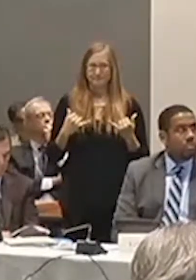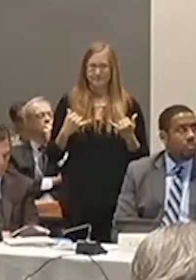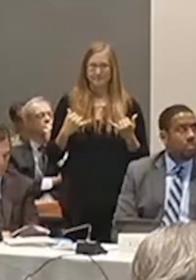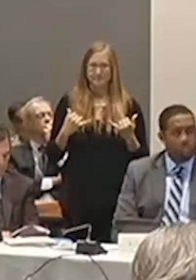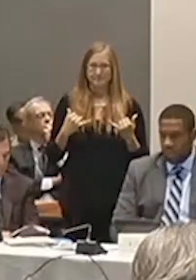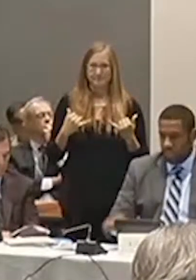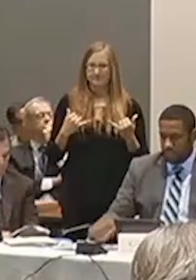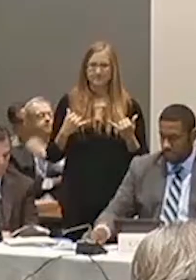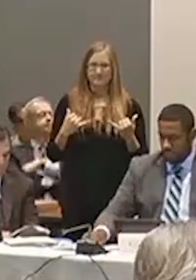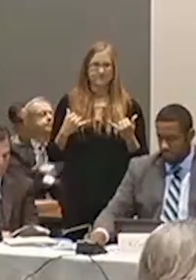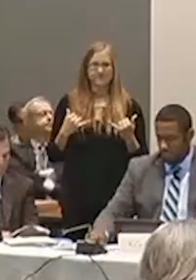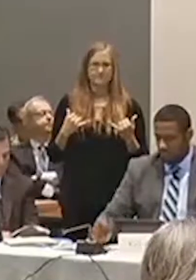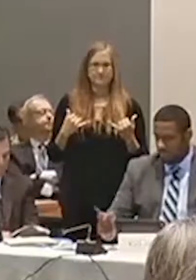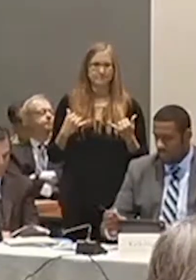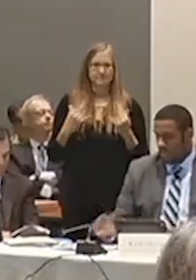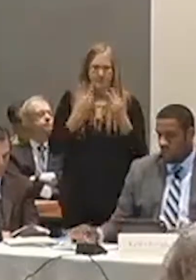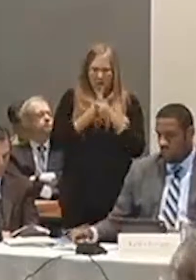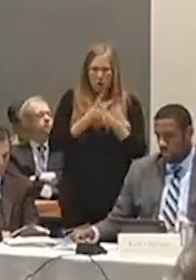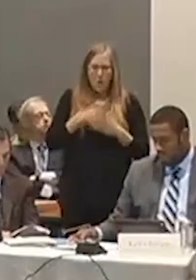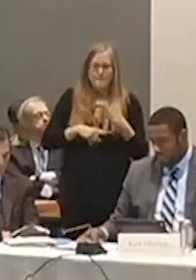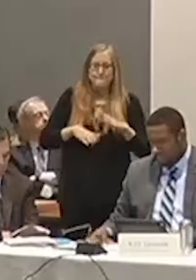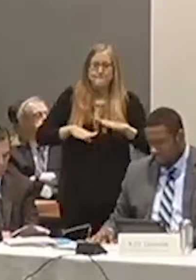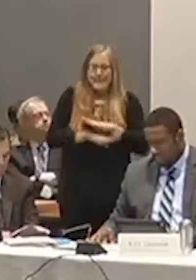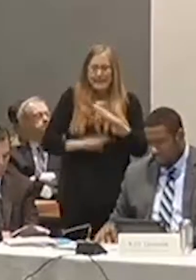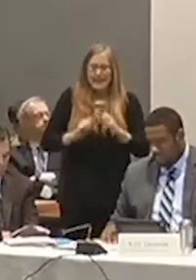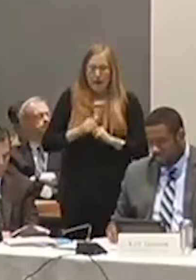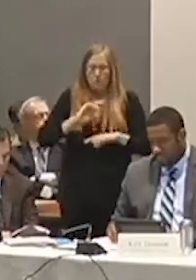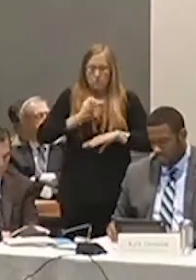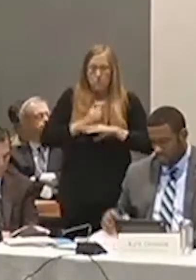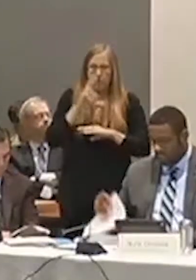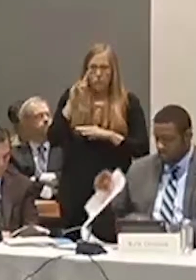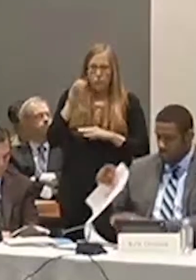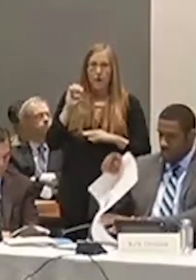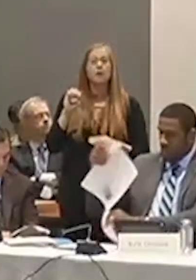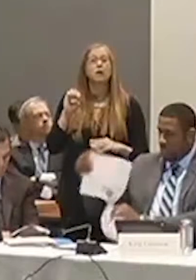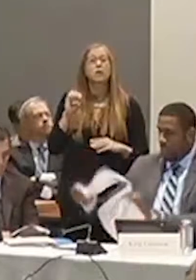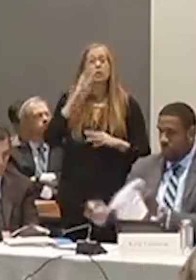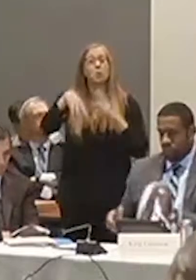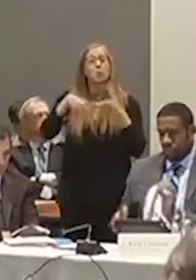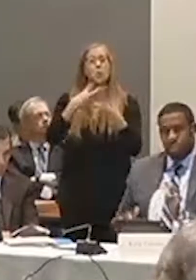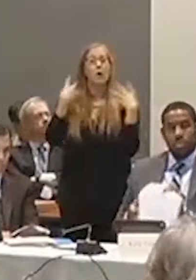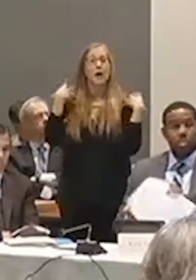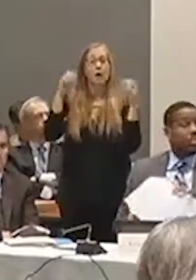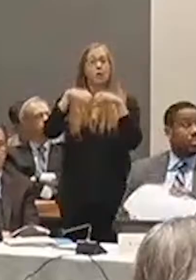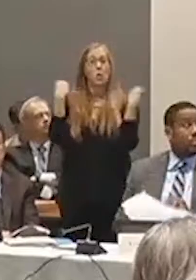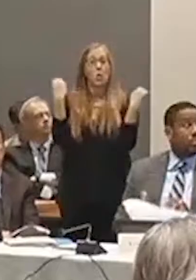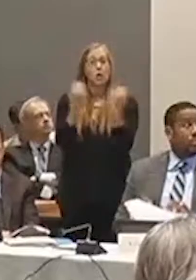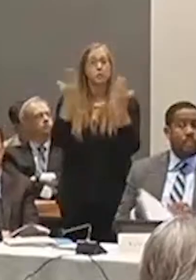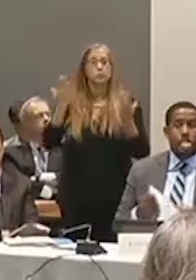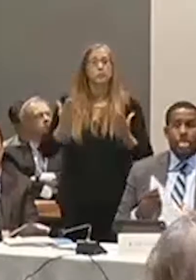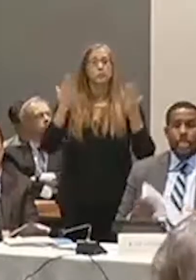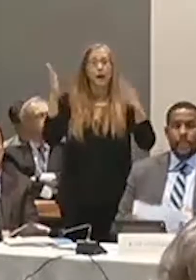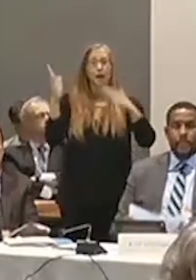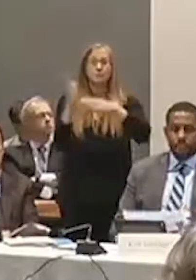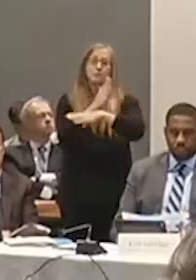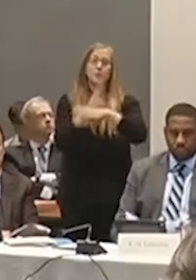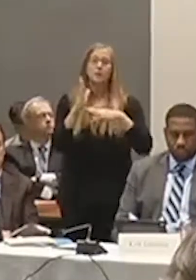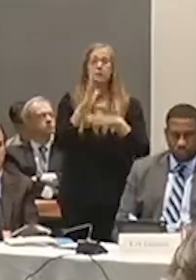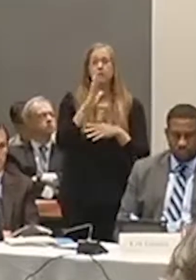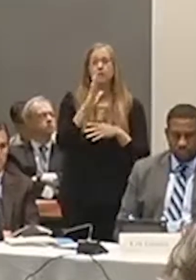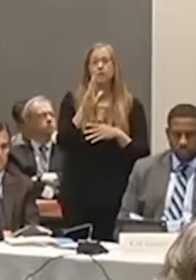get back to basics. The World Health Organization makes a recommendation of something in the range of